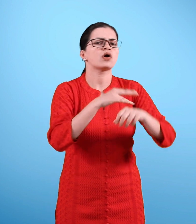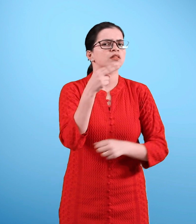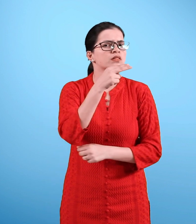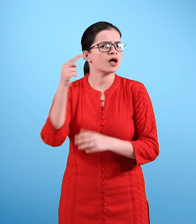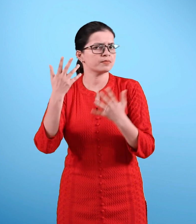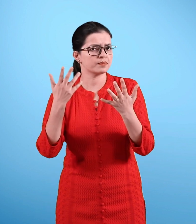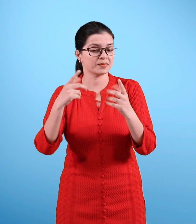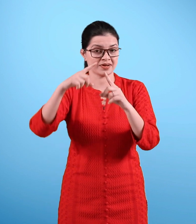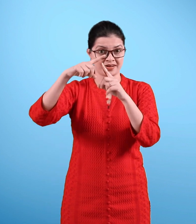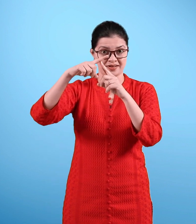translucent.